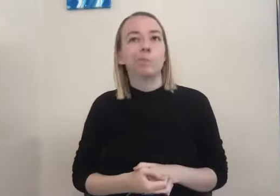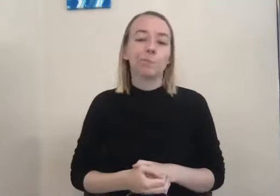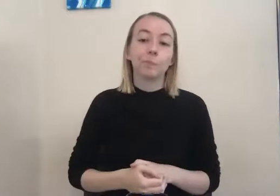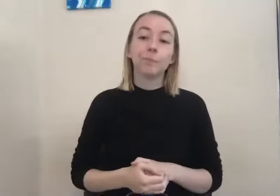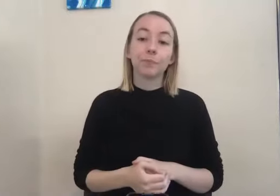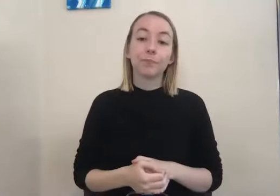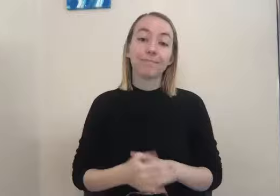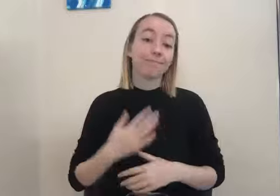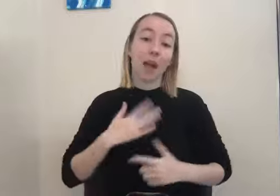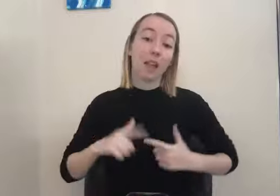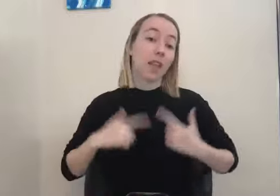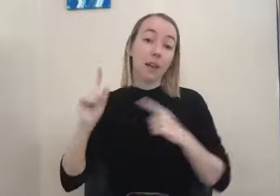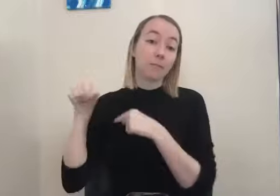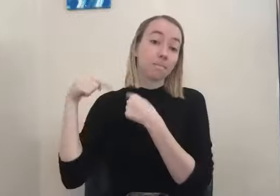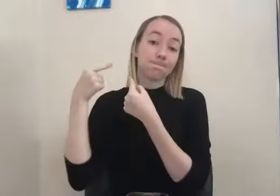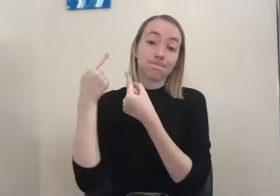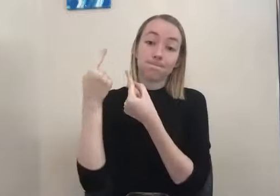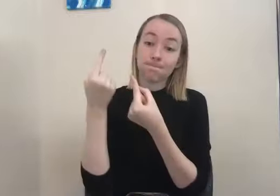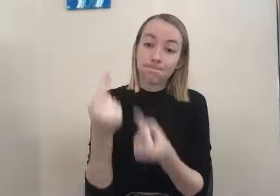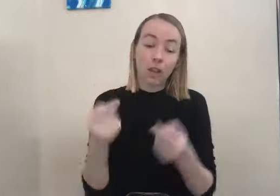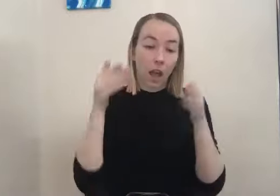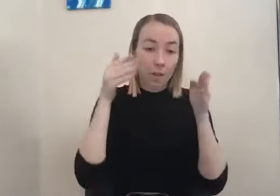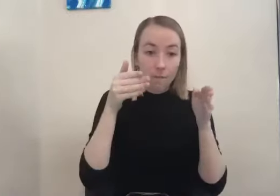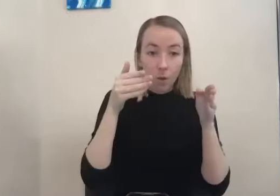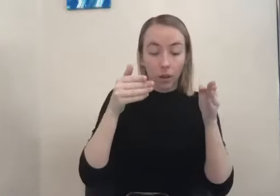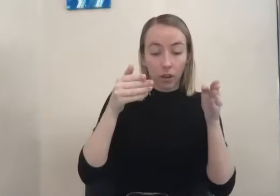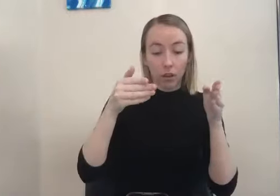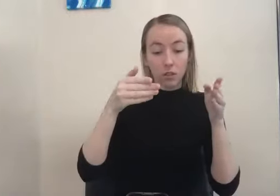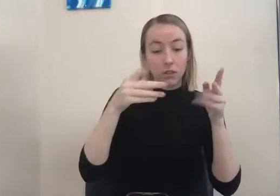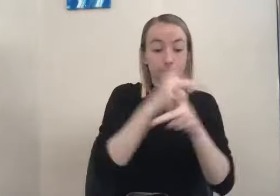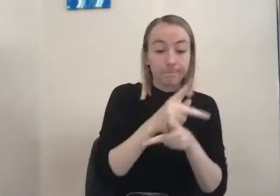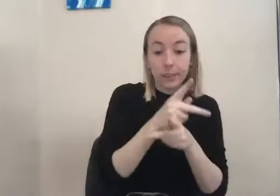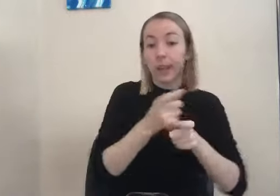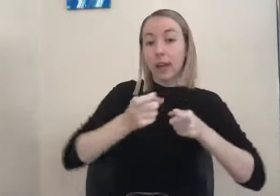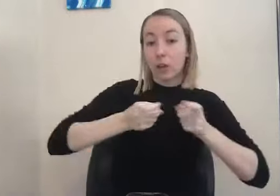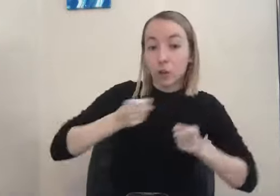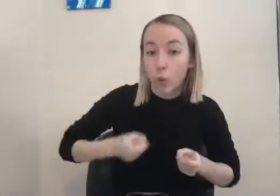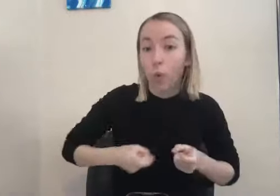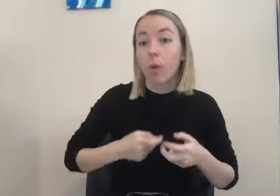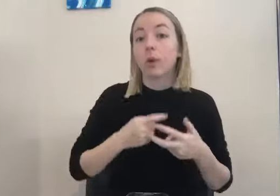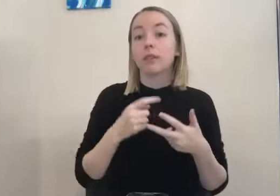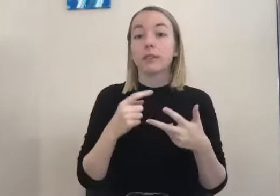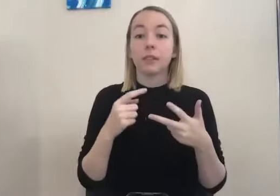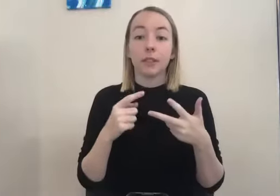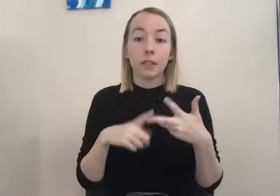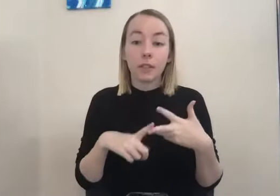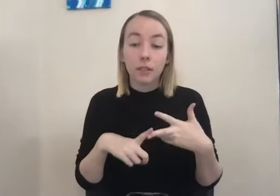somebody say the day about there's a seat waiting for me. I thought, God, there's a seat anywhere in the world for us. How nice is that?